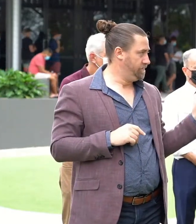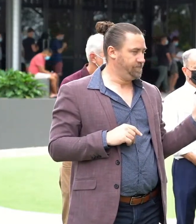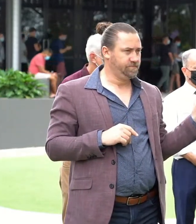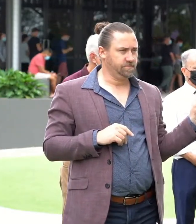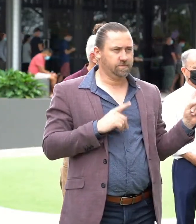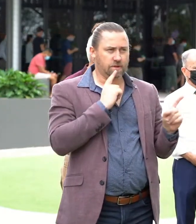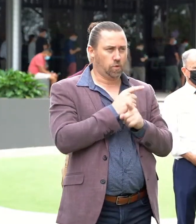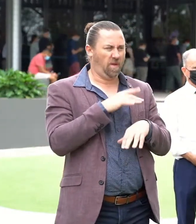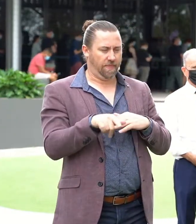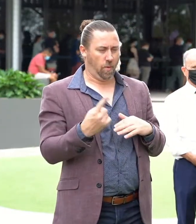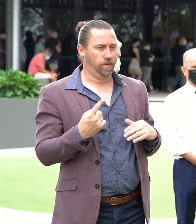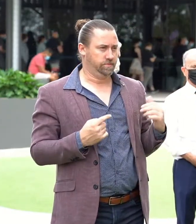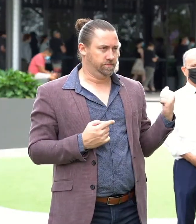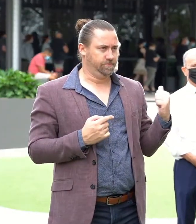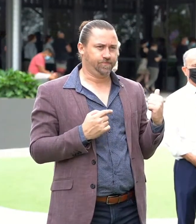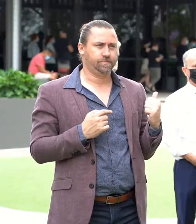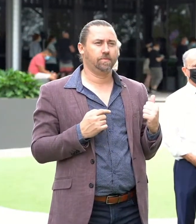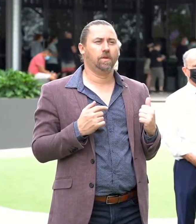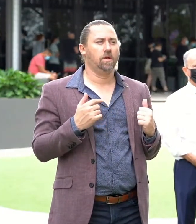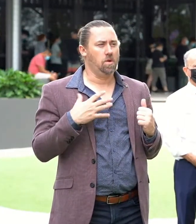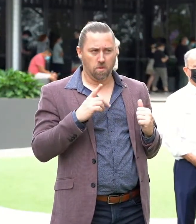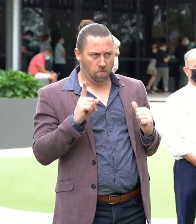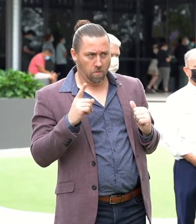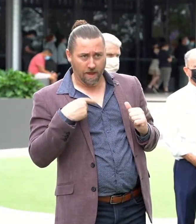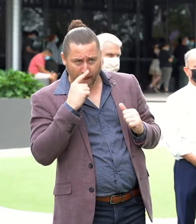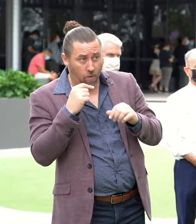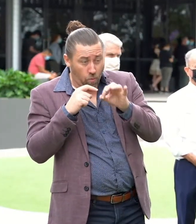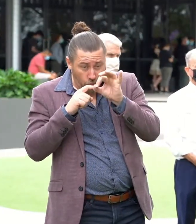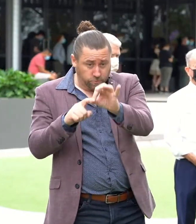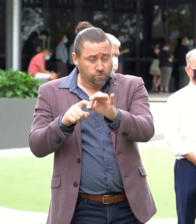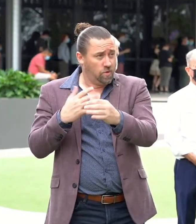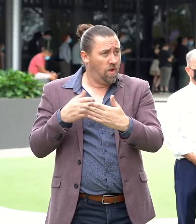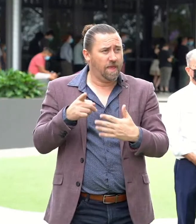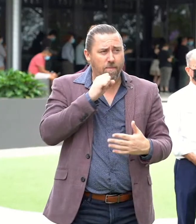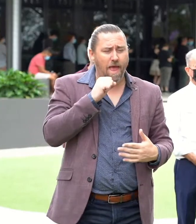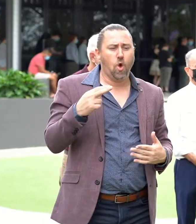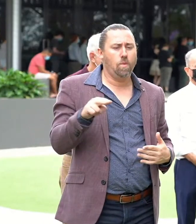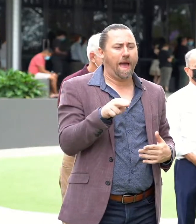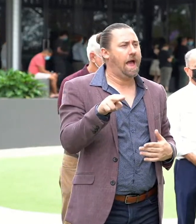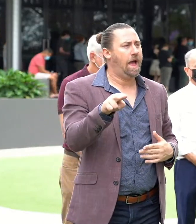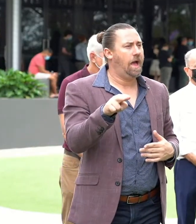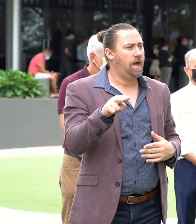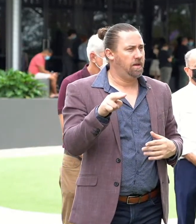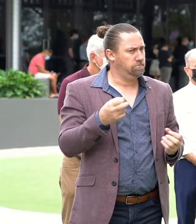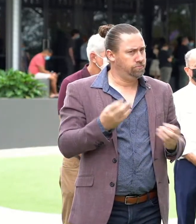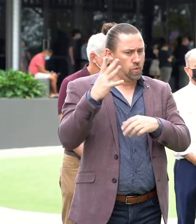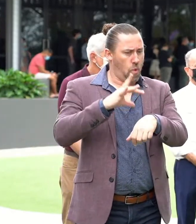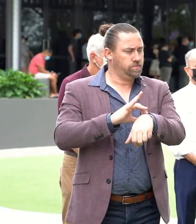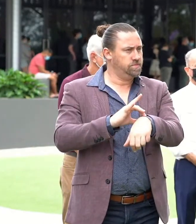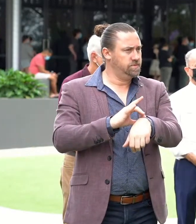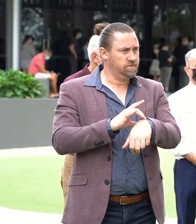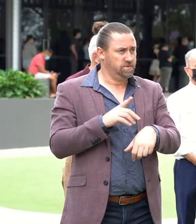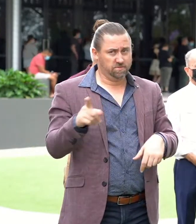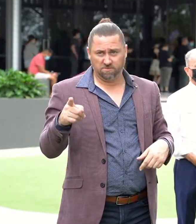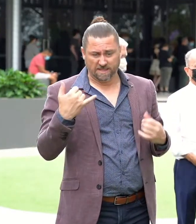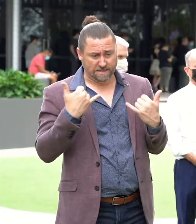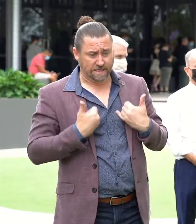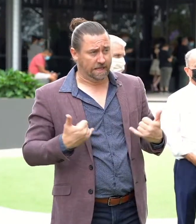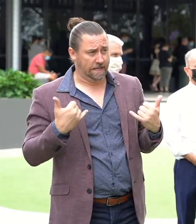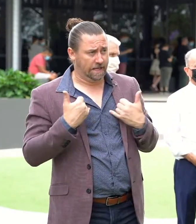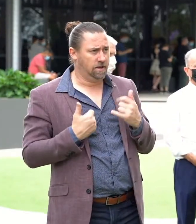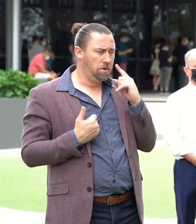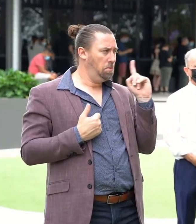to refer to that one in relation to whether we're able to question the Uber driver in hospital. I do believe he is seriously ill, but I